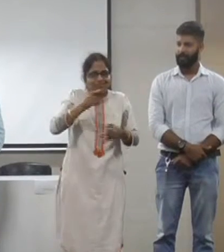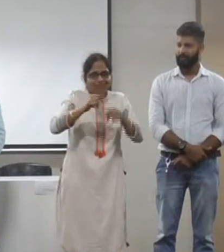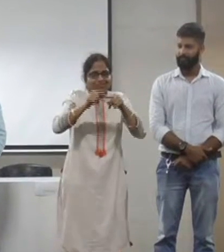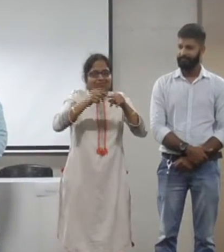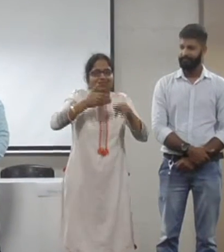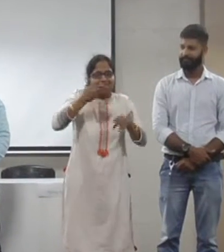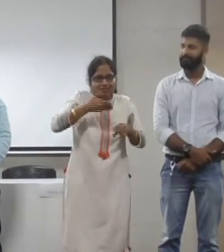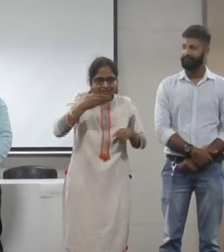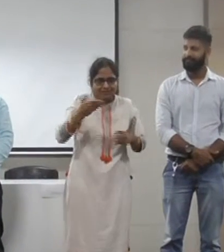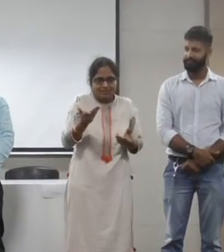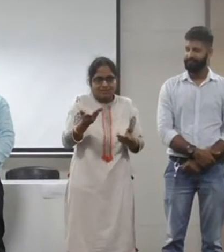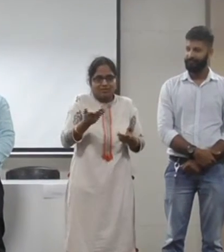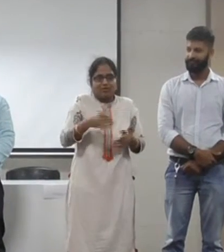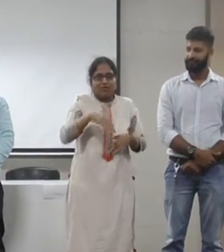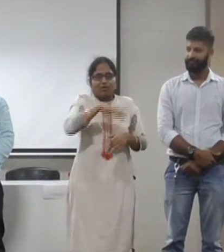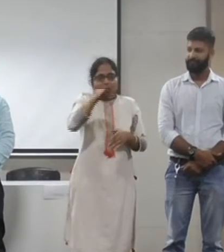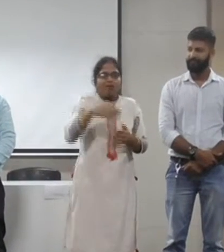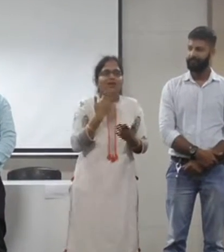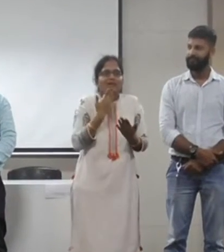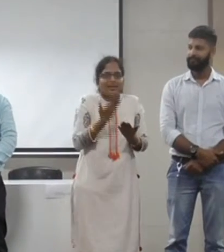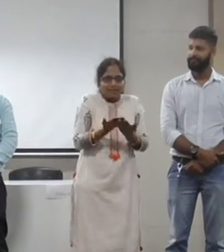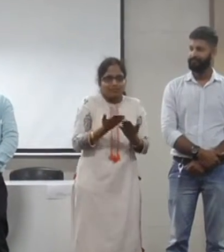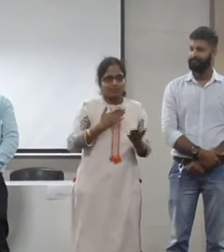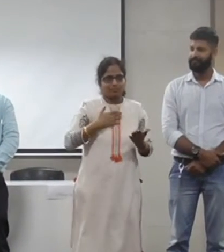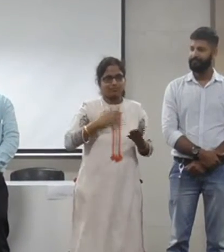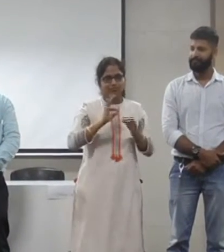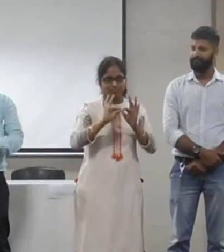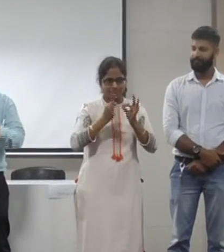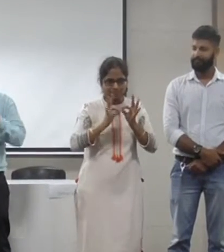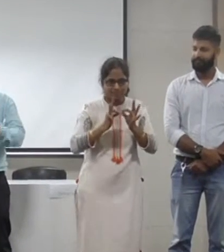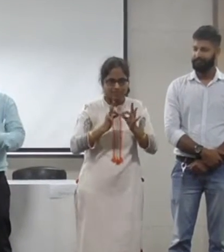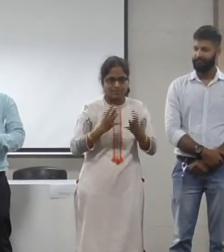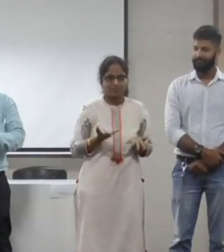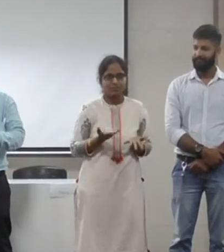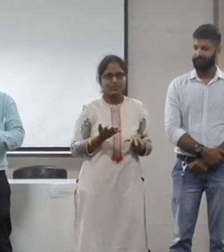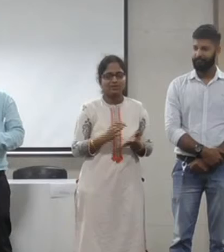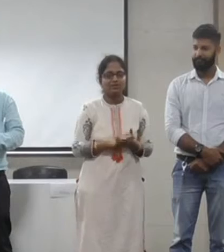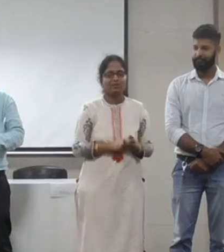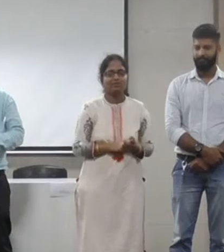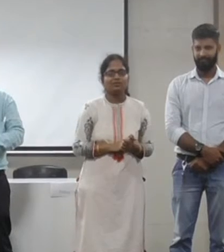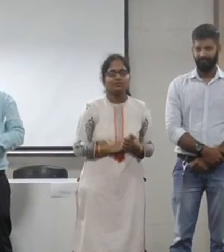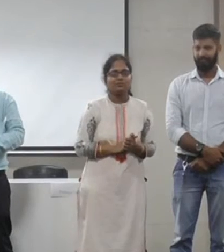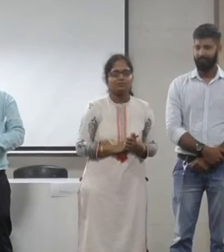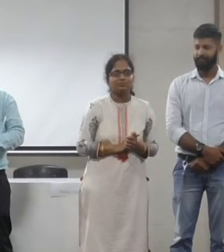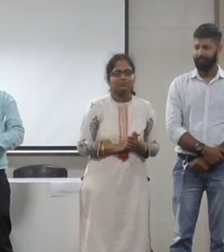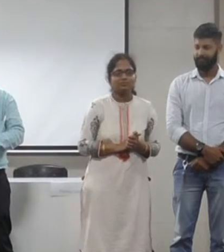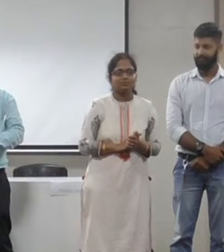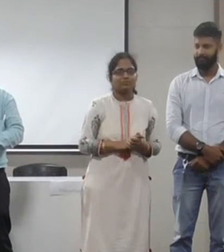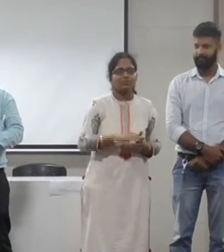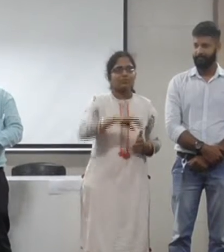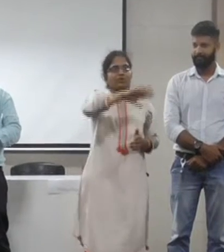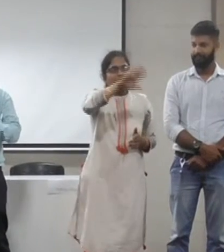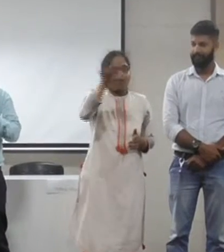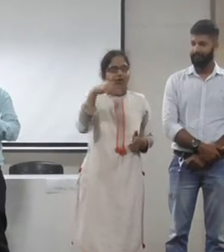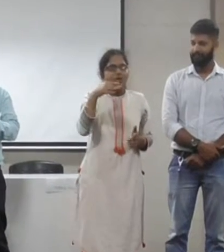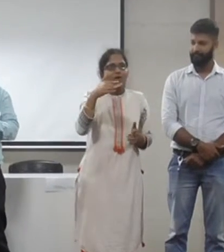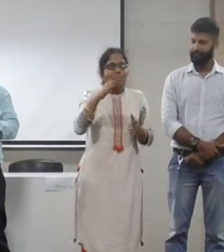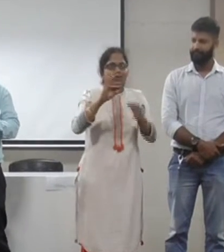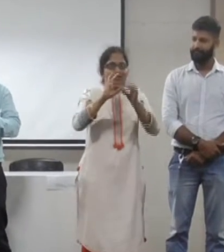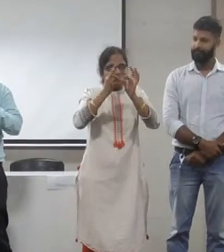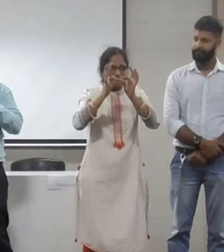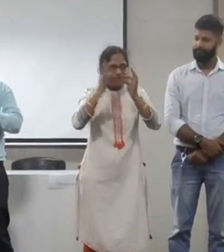as the sign language interpreter, who has made it accessible for all of you to